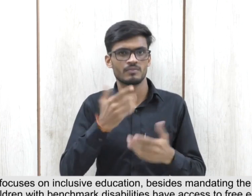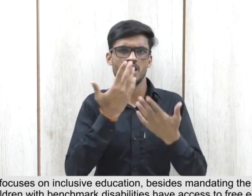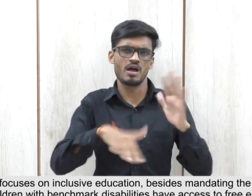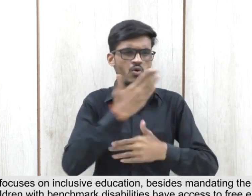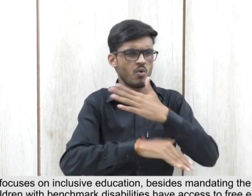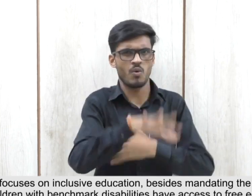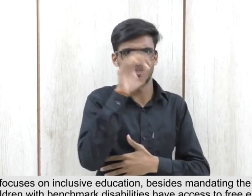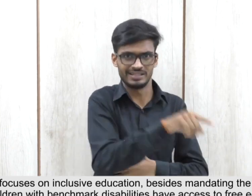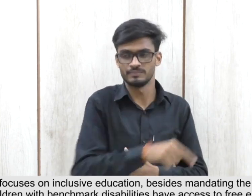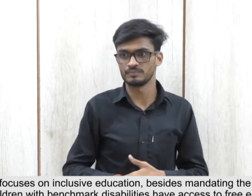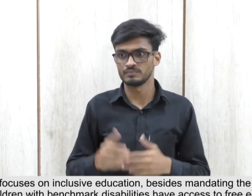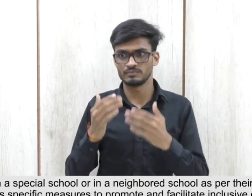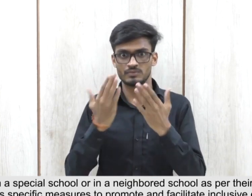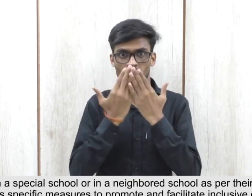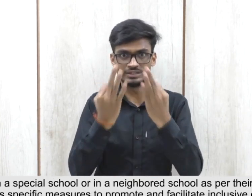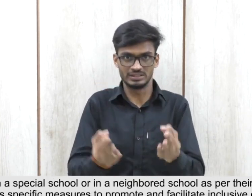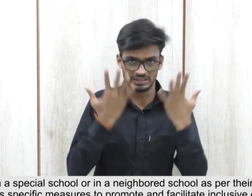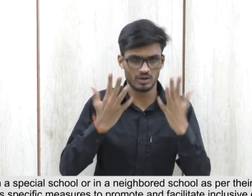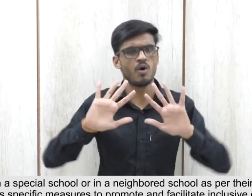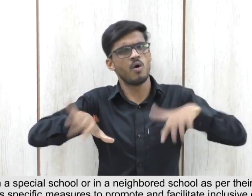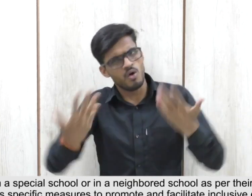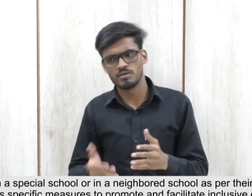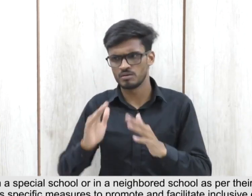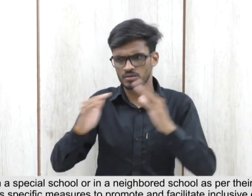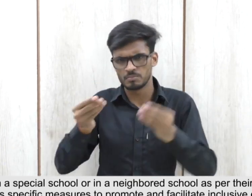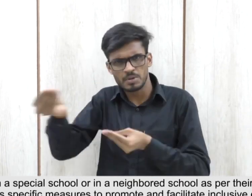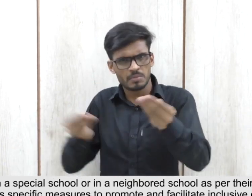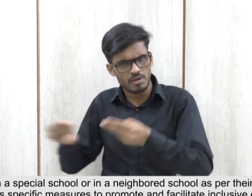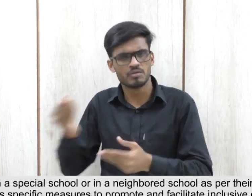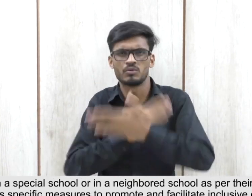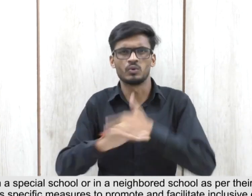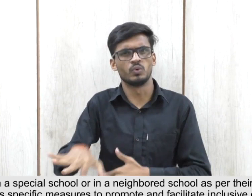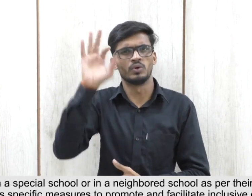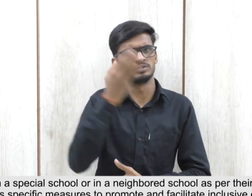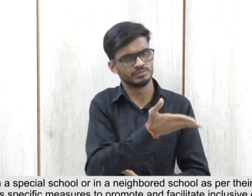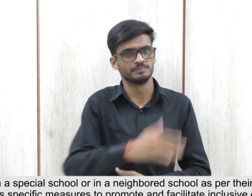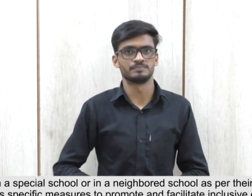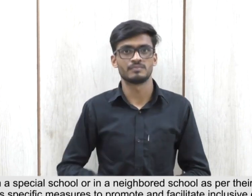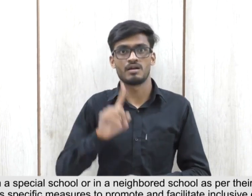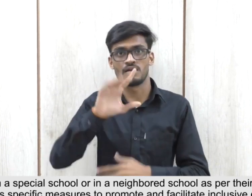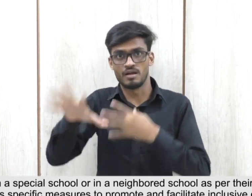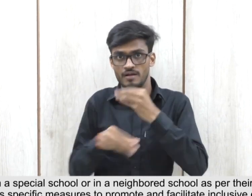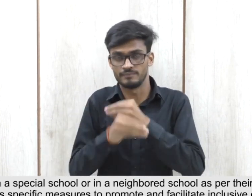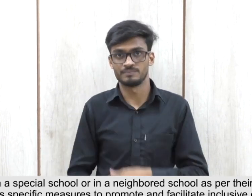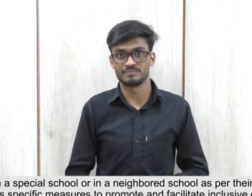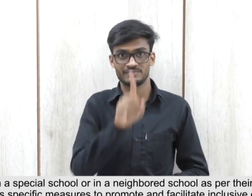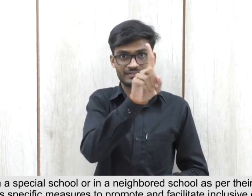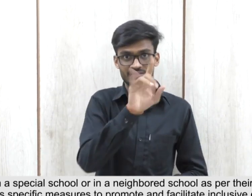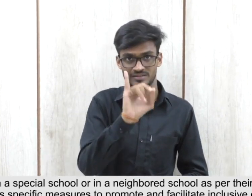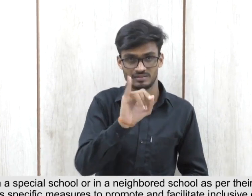access to free education up to 18 years of age in a special school or in a neighborhood school as per their choice. The